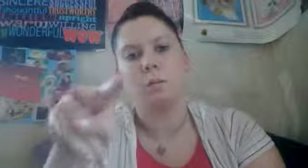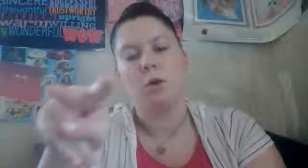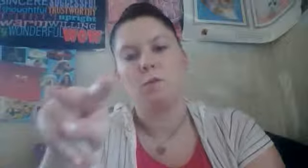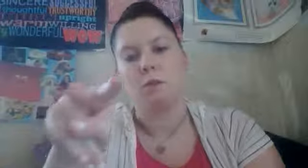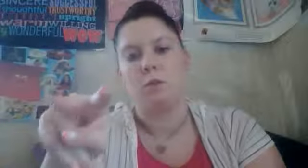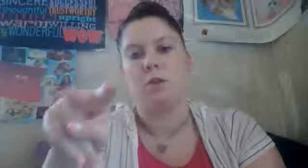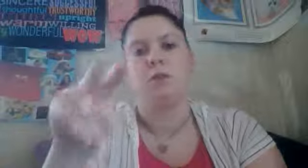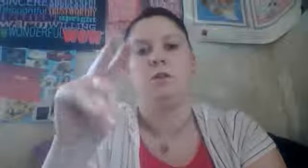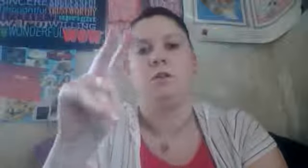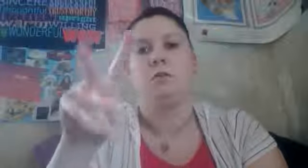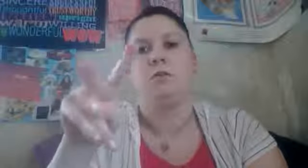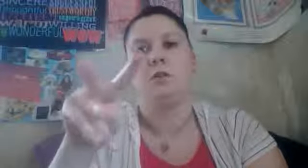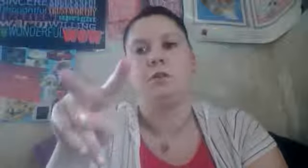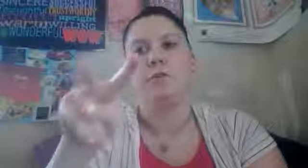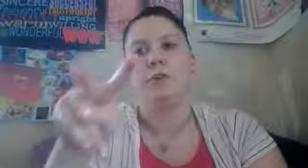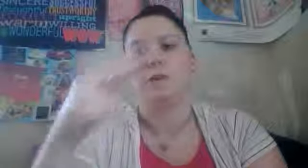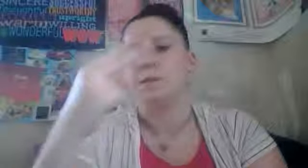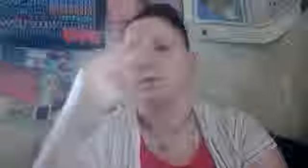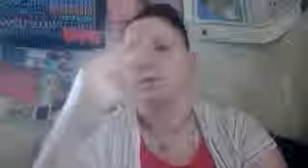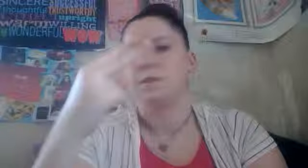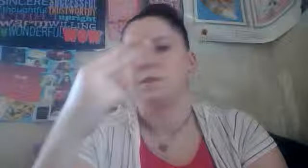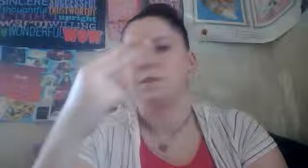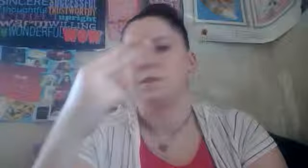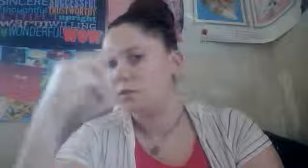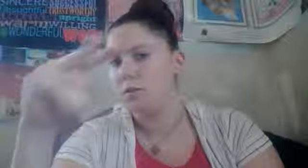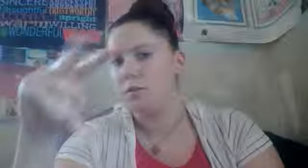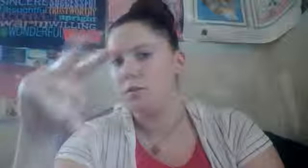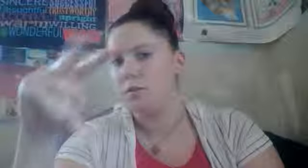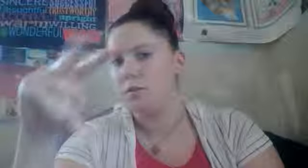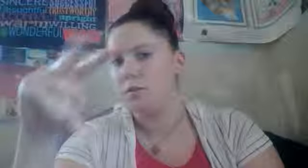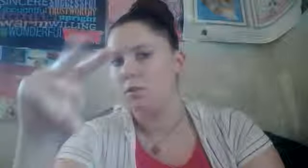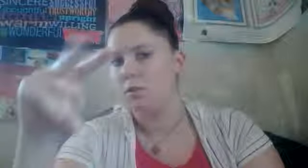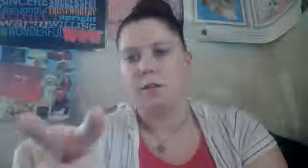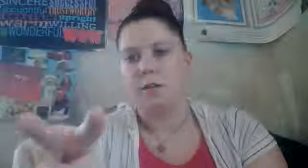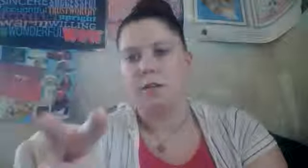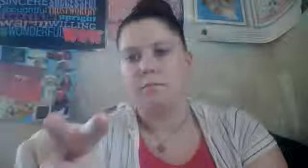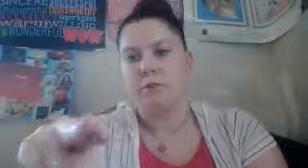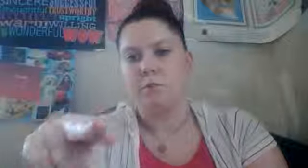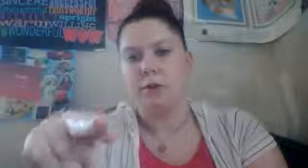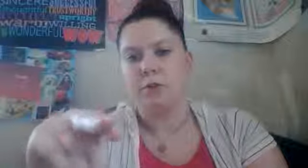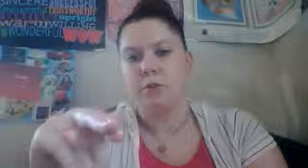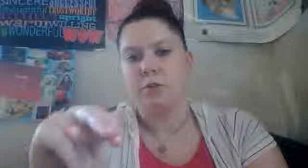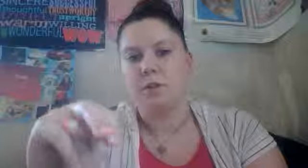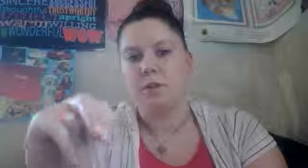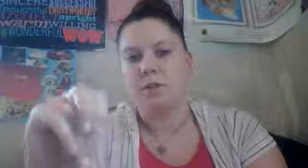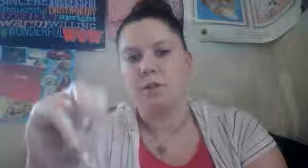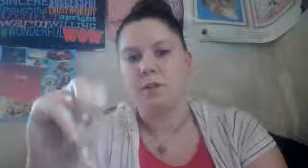poke someone with your two fingers like this. And then you just bring your two fingers